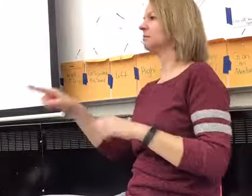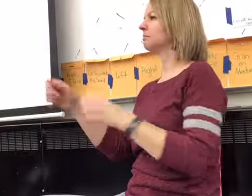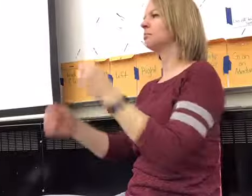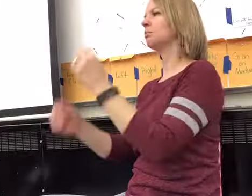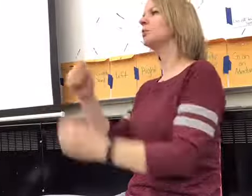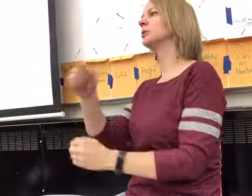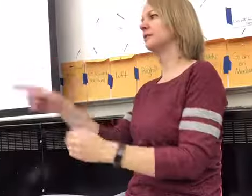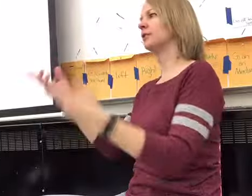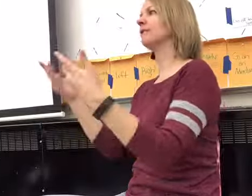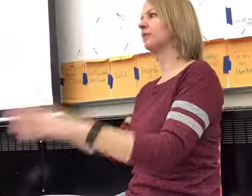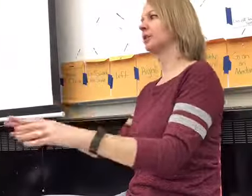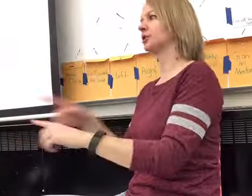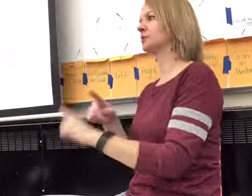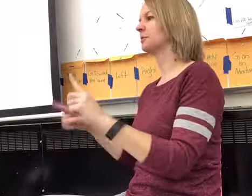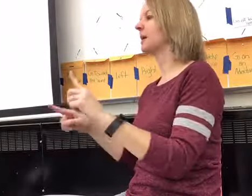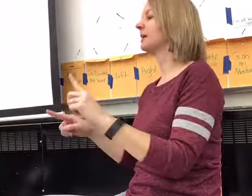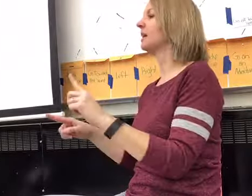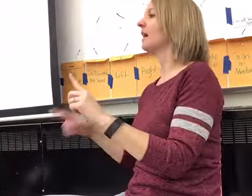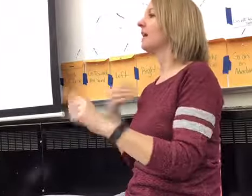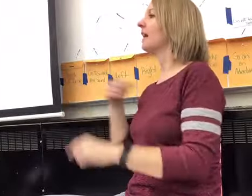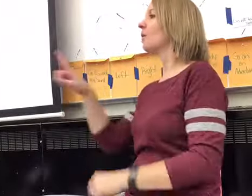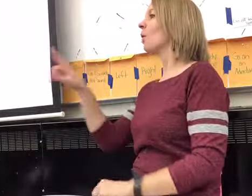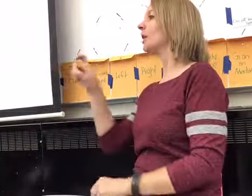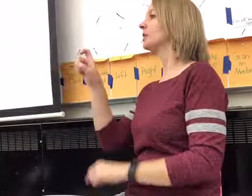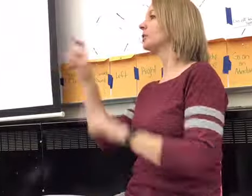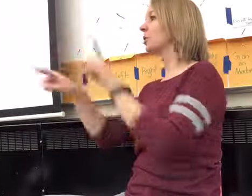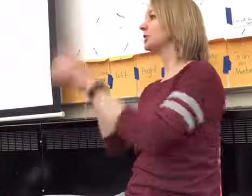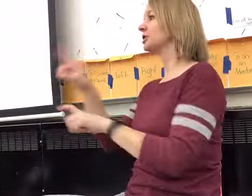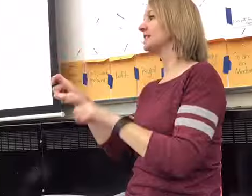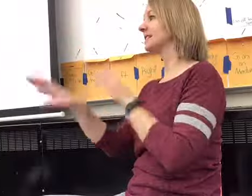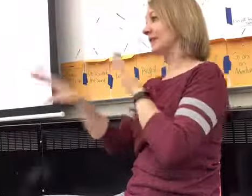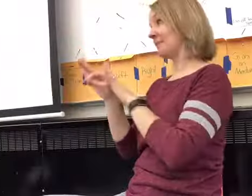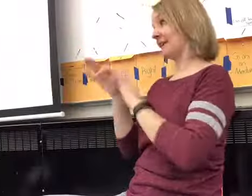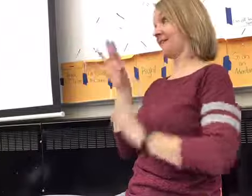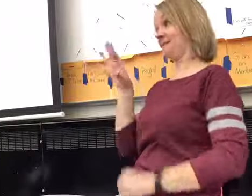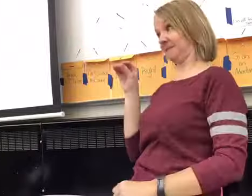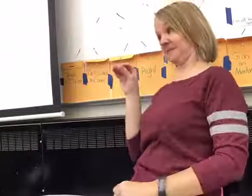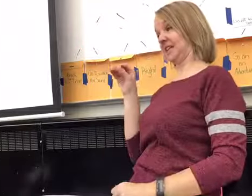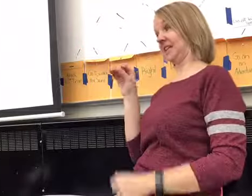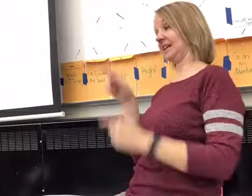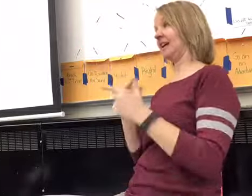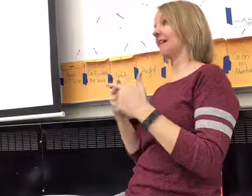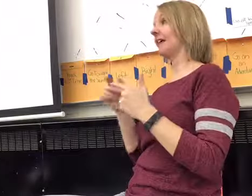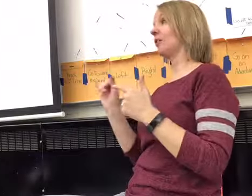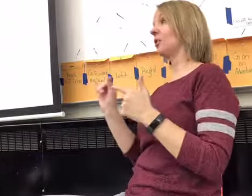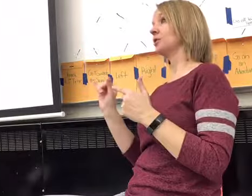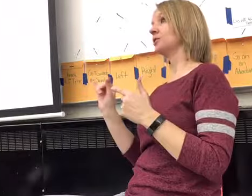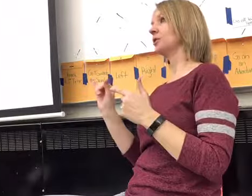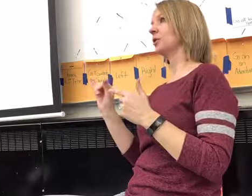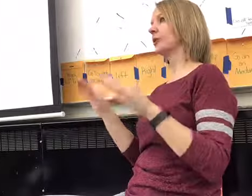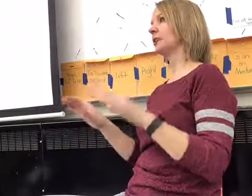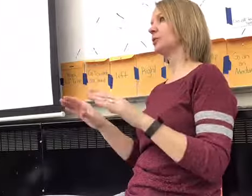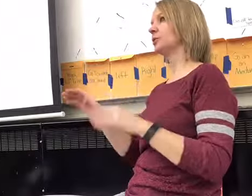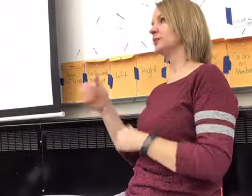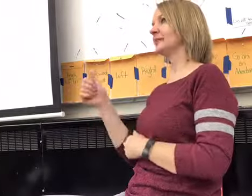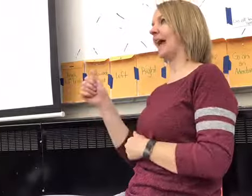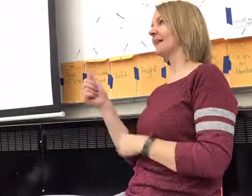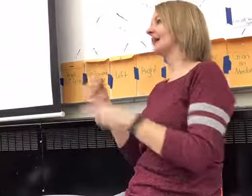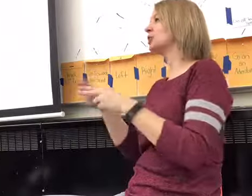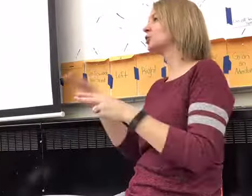But basically, they have 100 questions. They choose 50 of them. And then they also do 10 short answer questions out